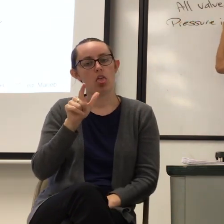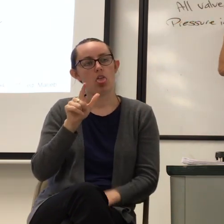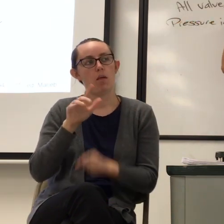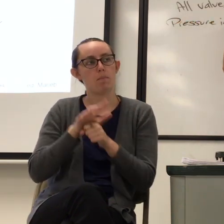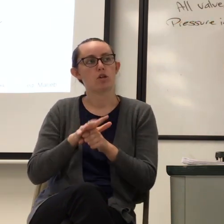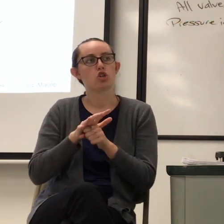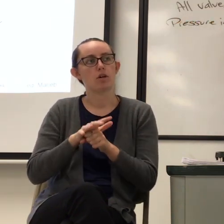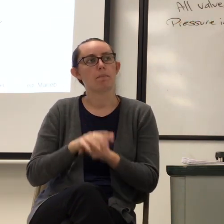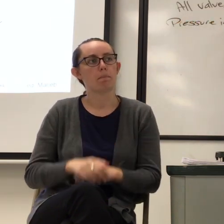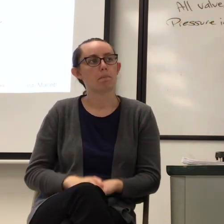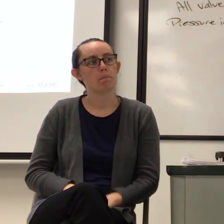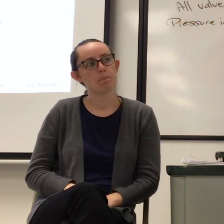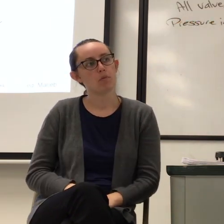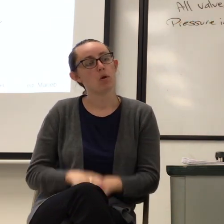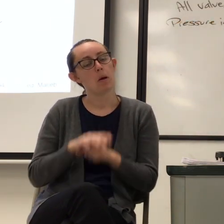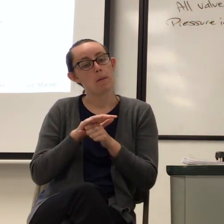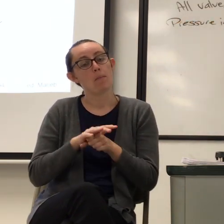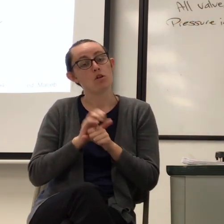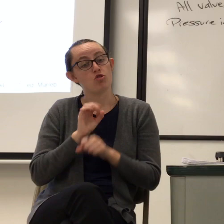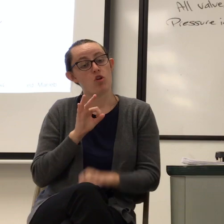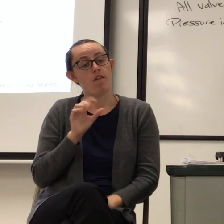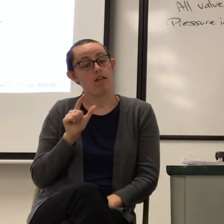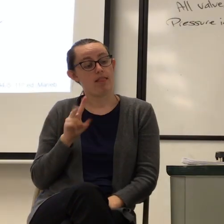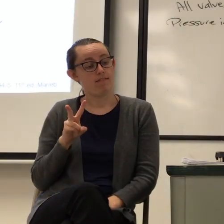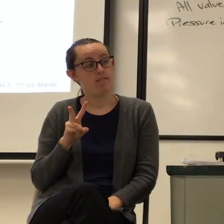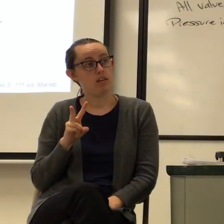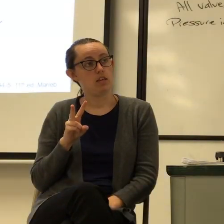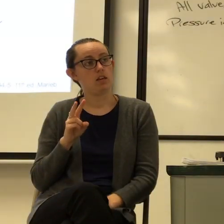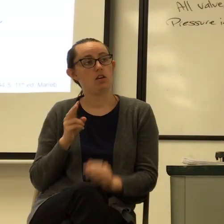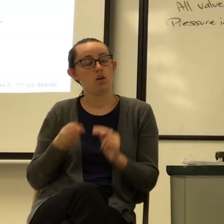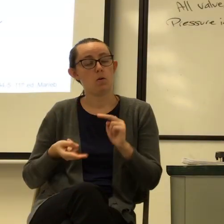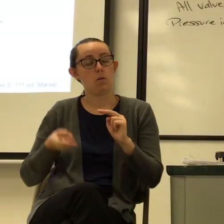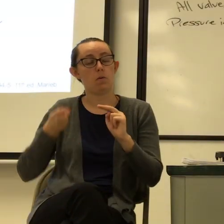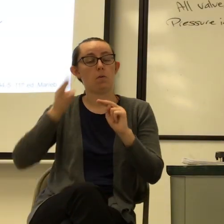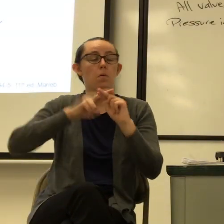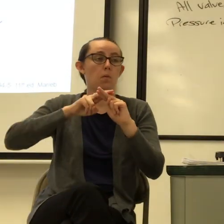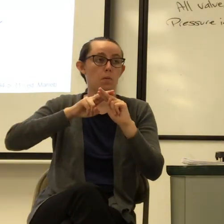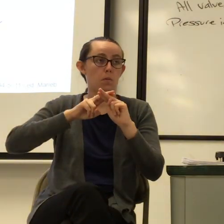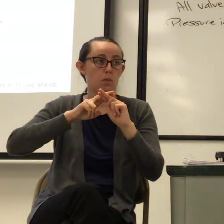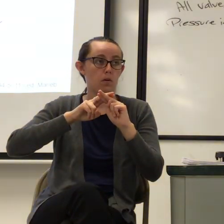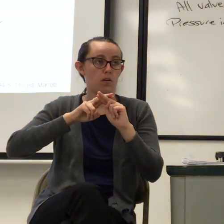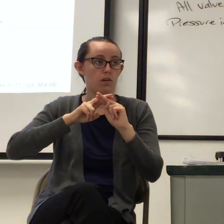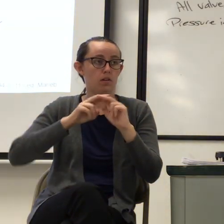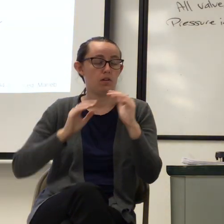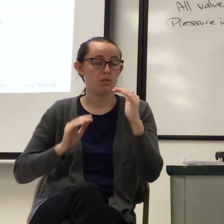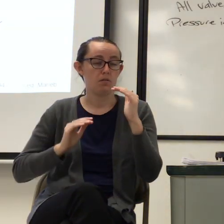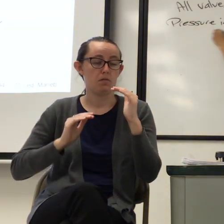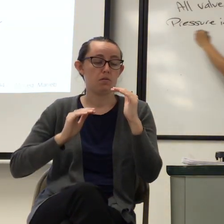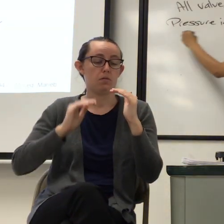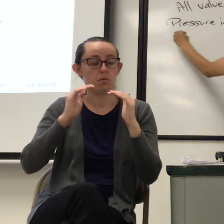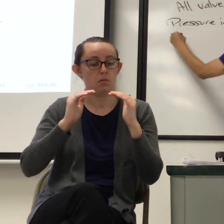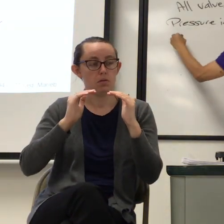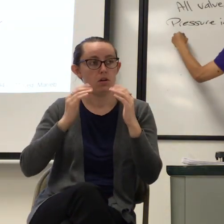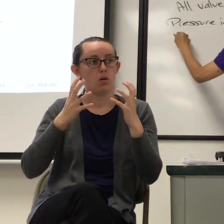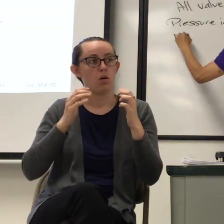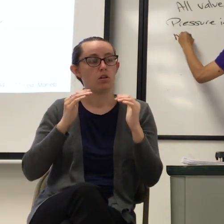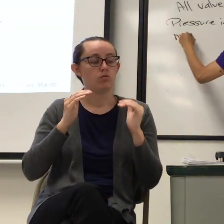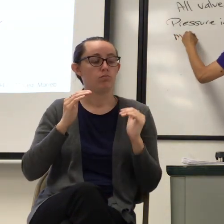Pressure in LV is rising to meet